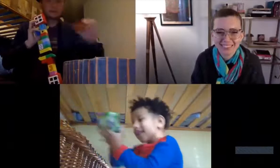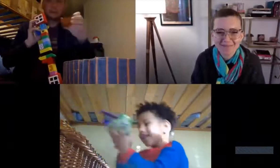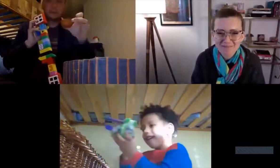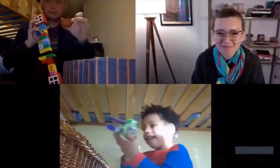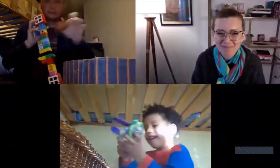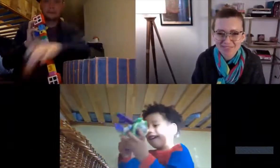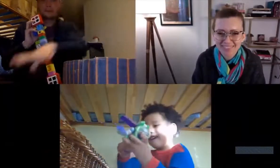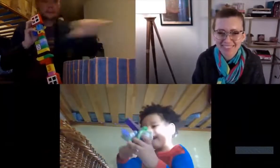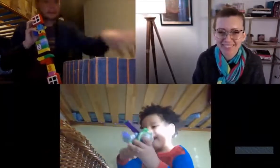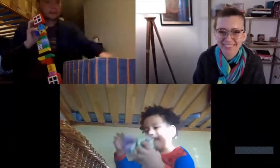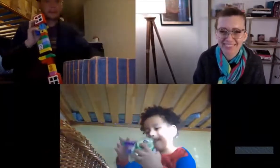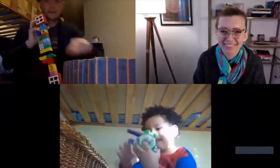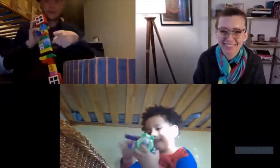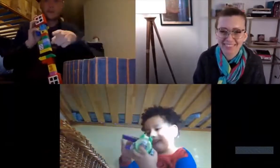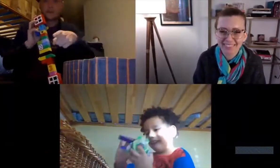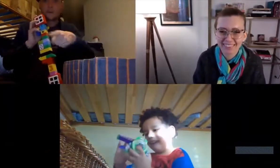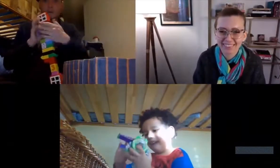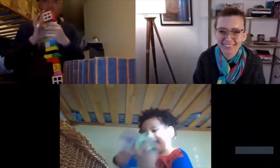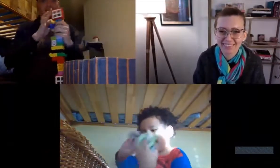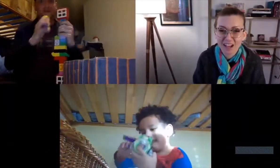Honey, he just tried to eat something.